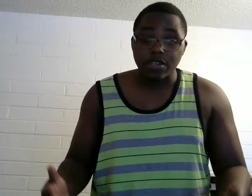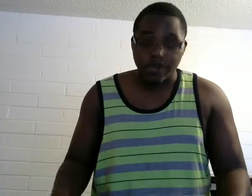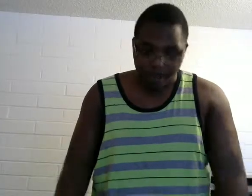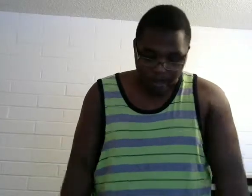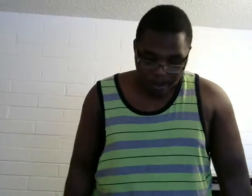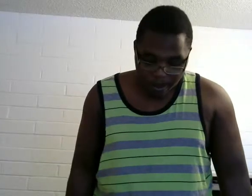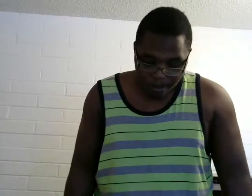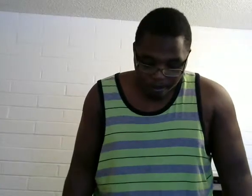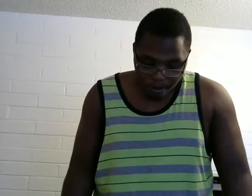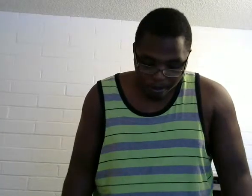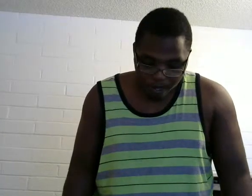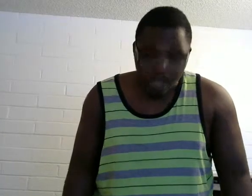continuing.